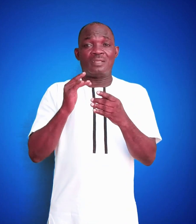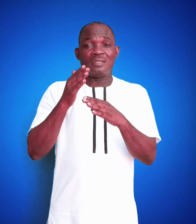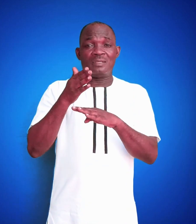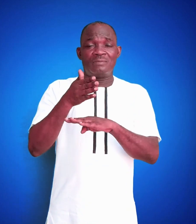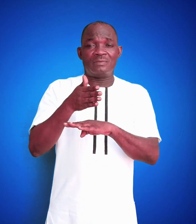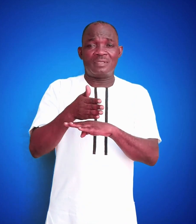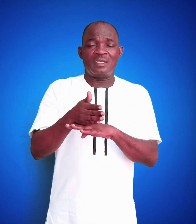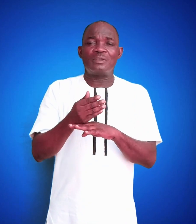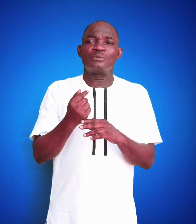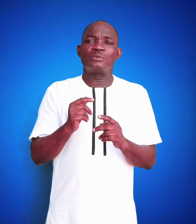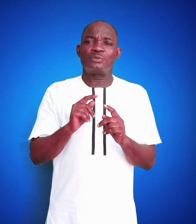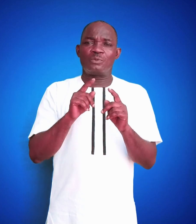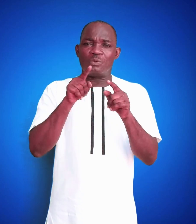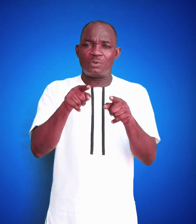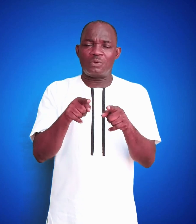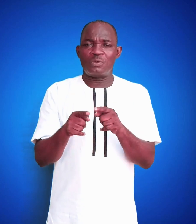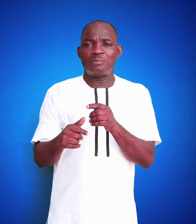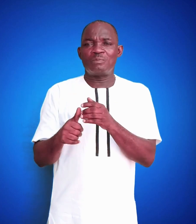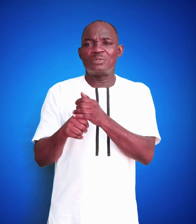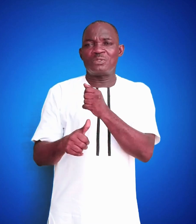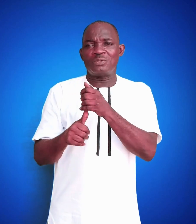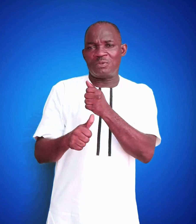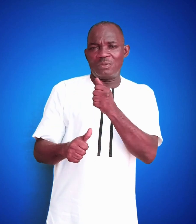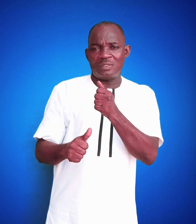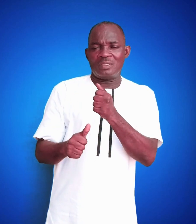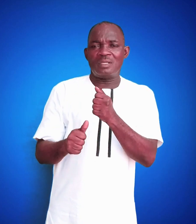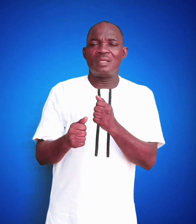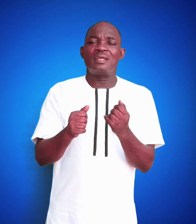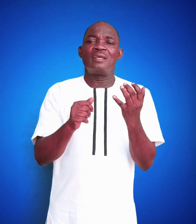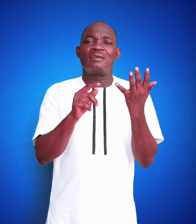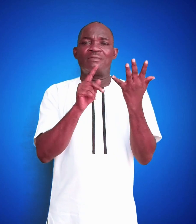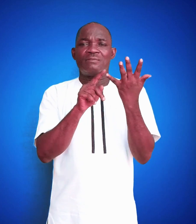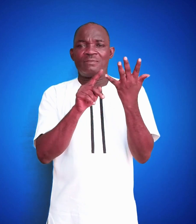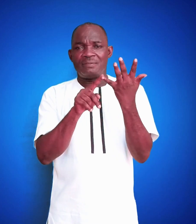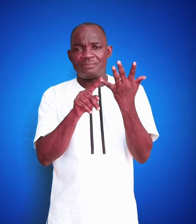after visiting the toilet. 5.